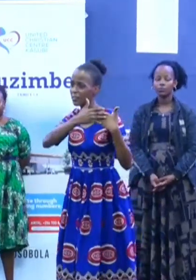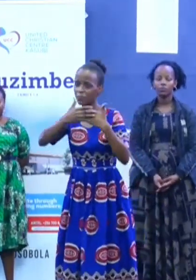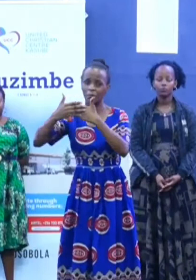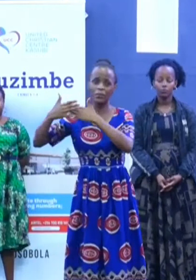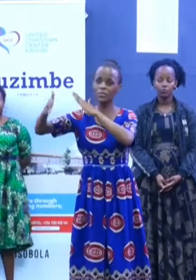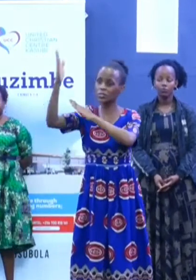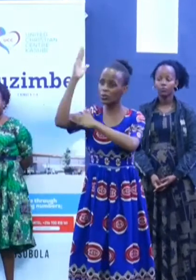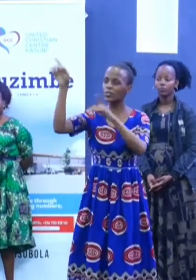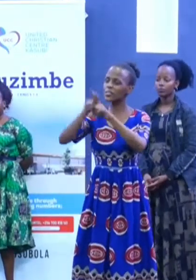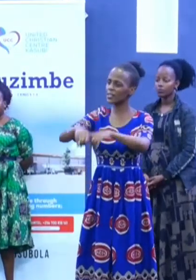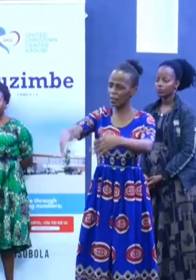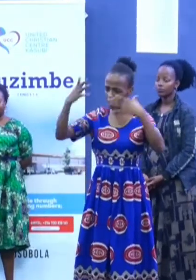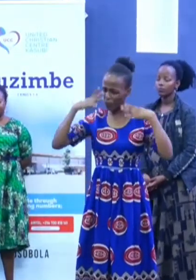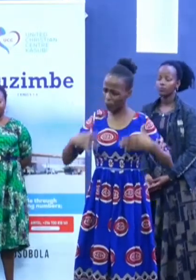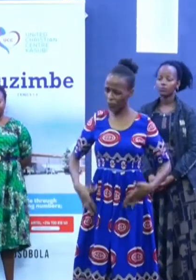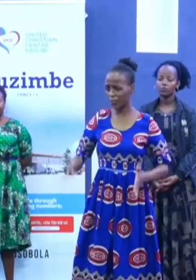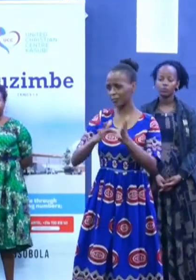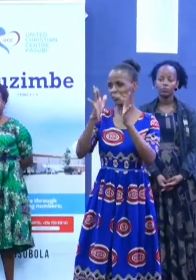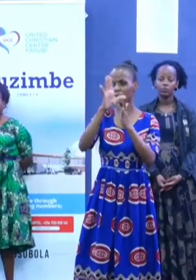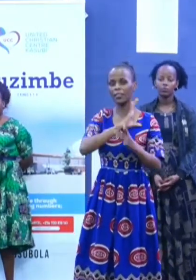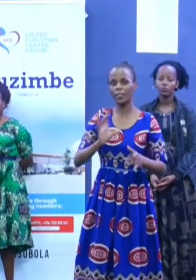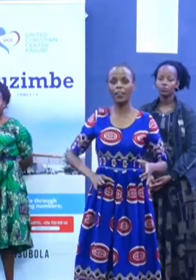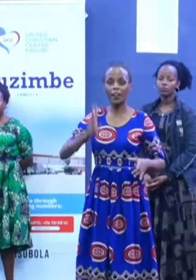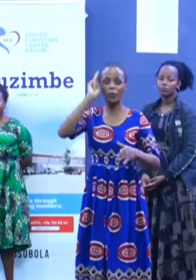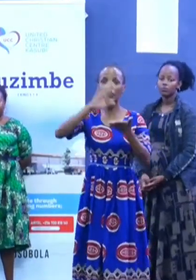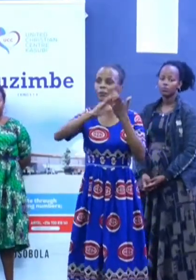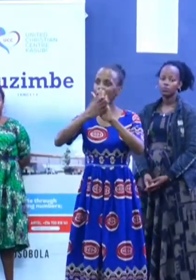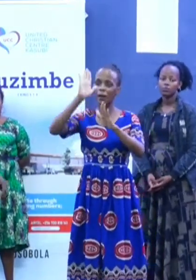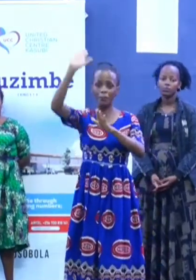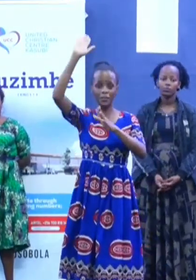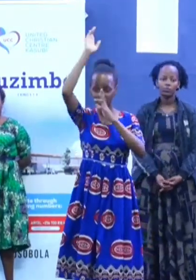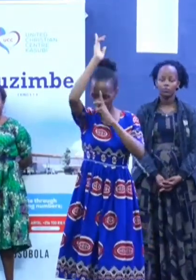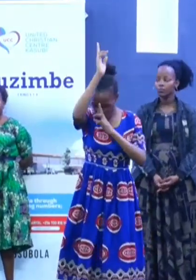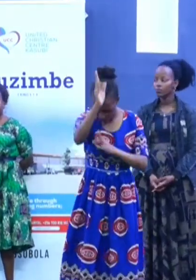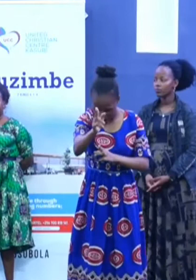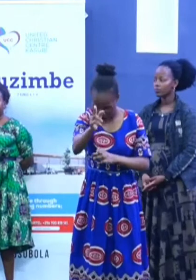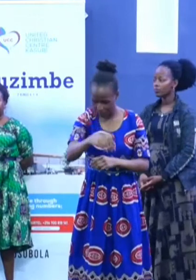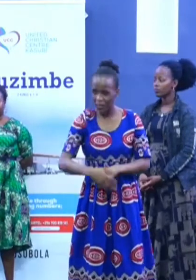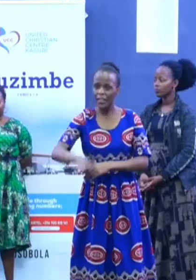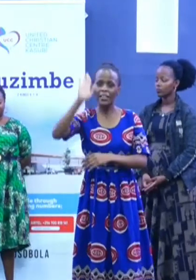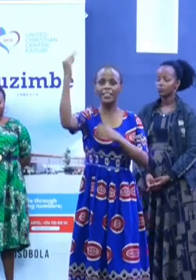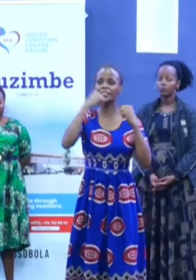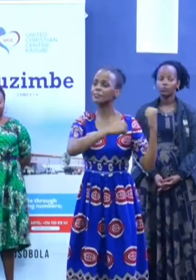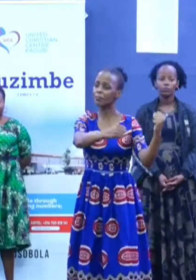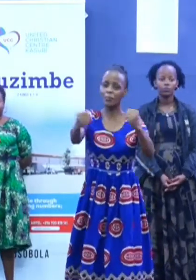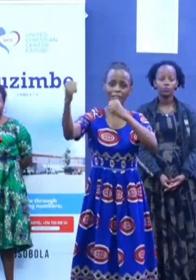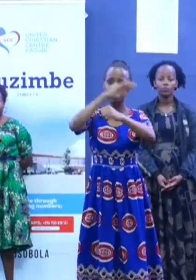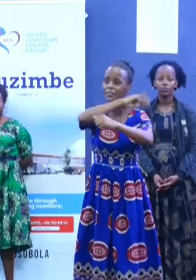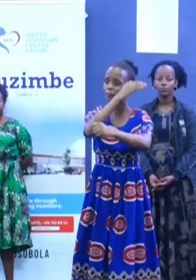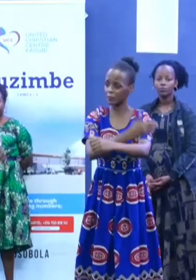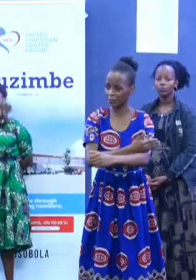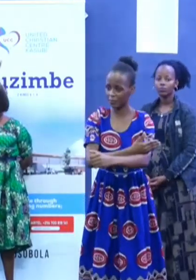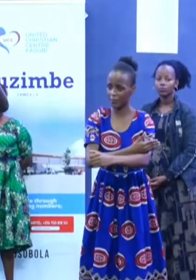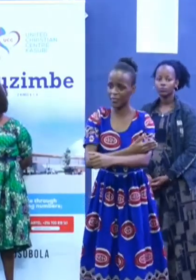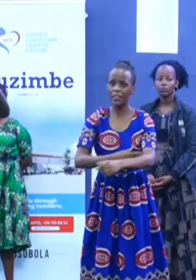embrace Christ. Let us dress up Christ. We are going to become his likeness. We are going to become his strength.